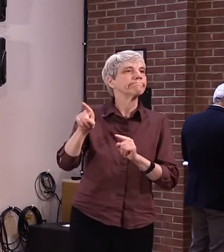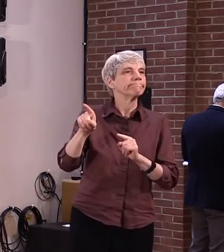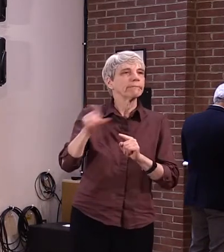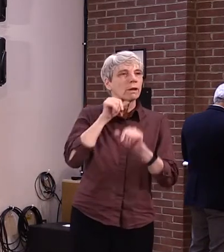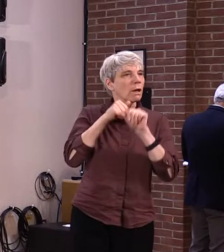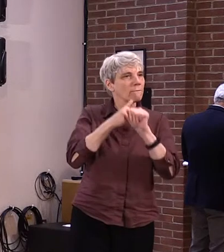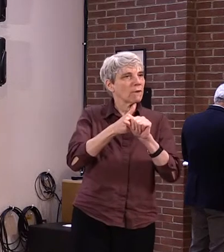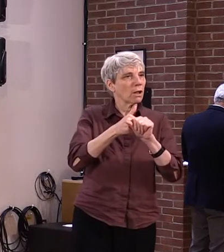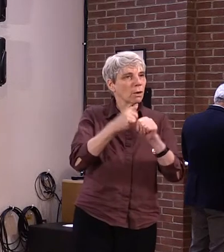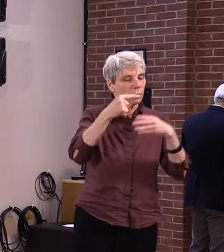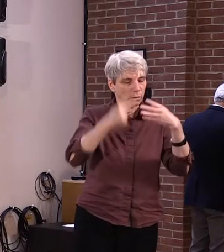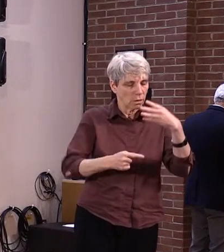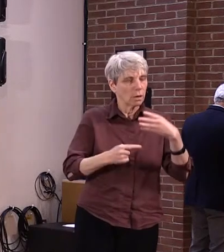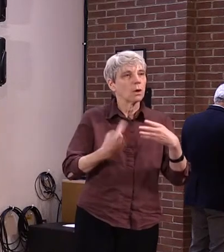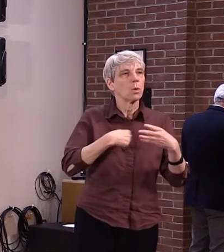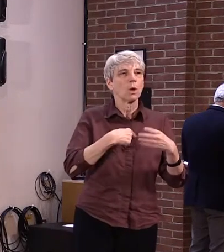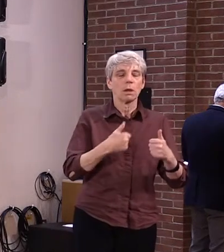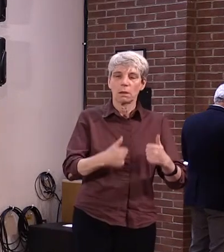counts.